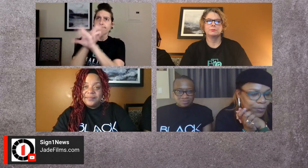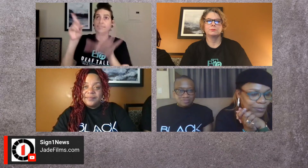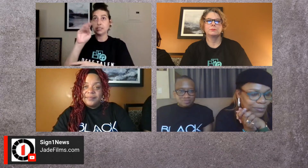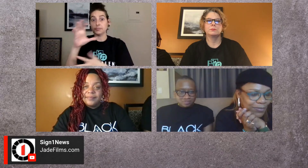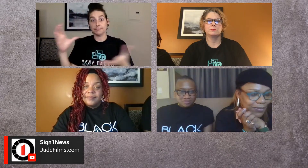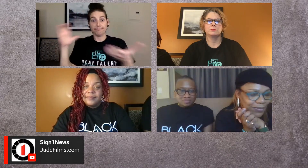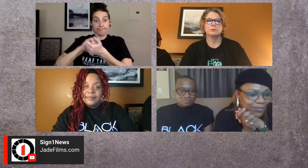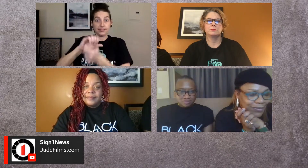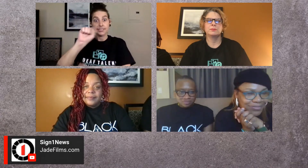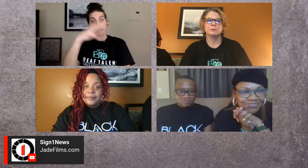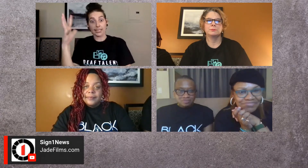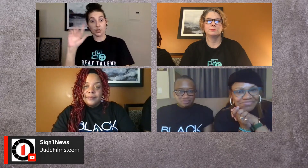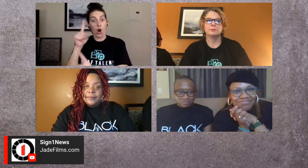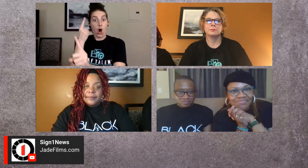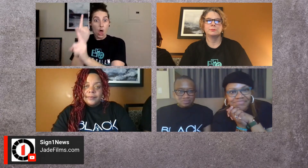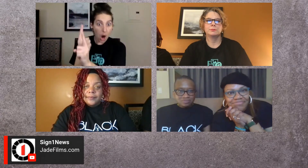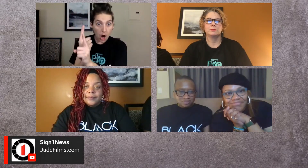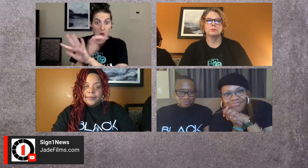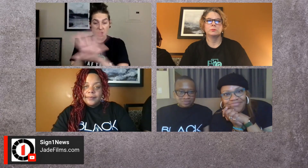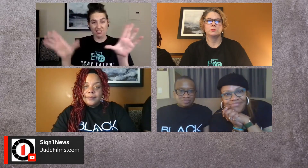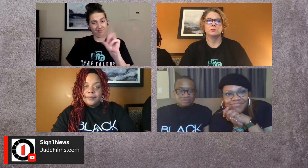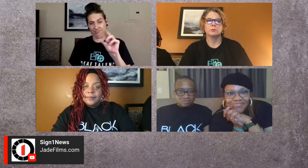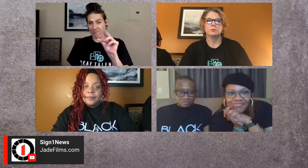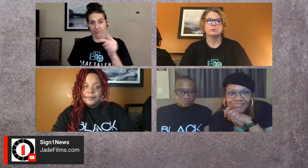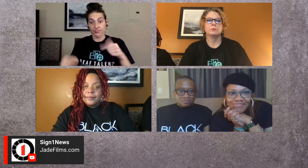I just want to emphasize this real quick.